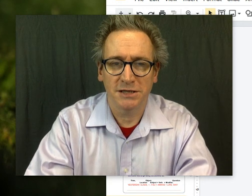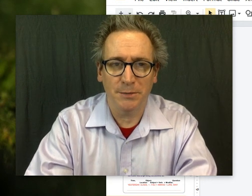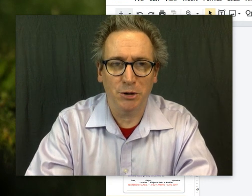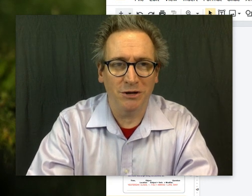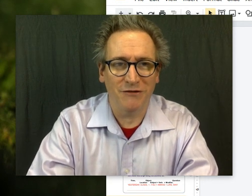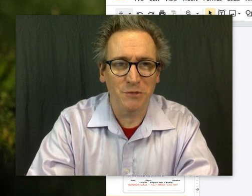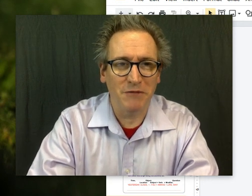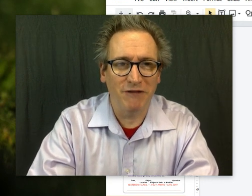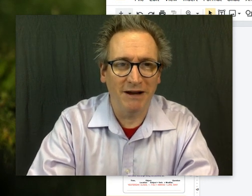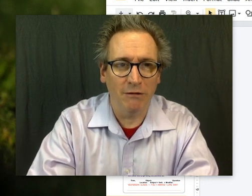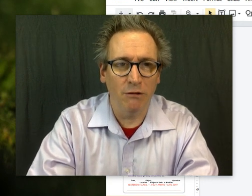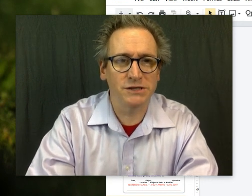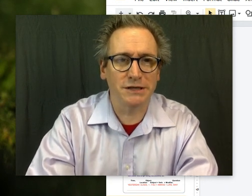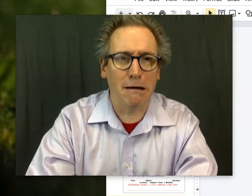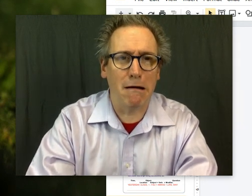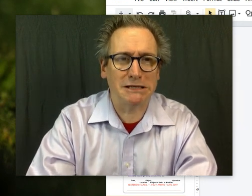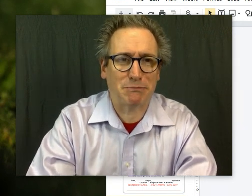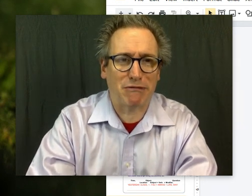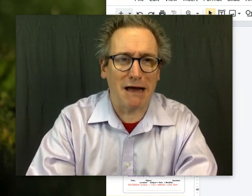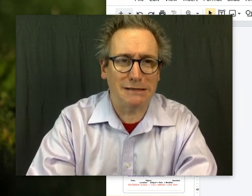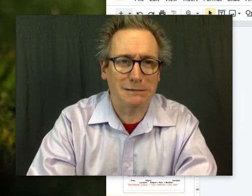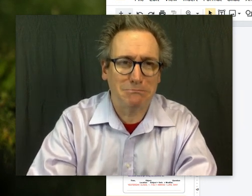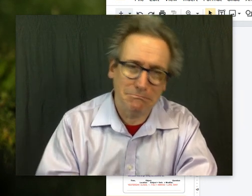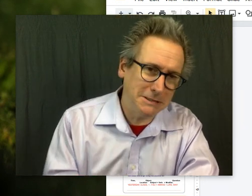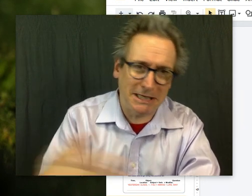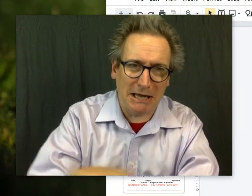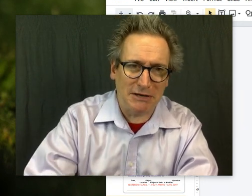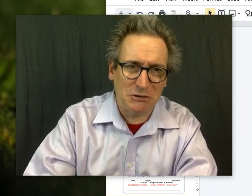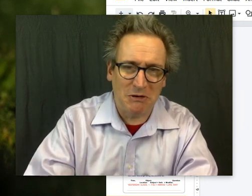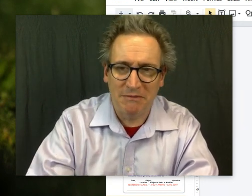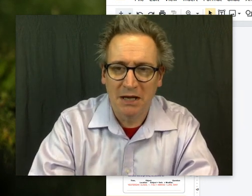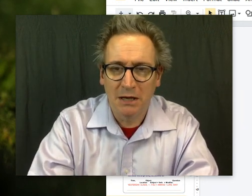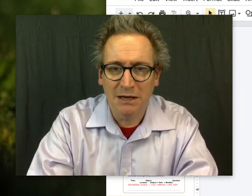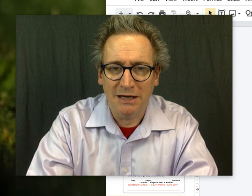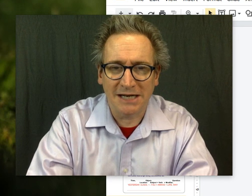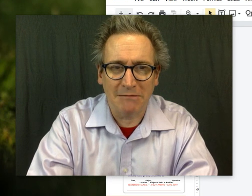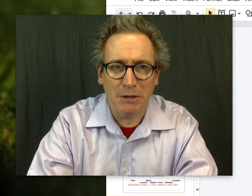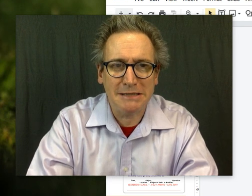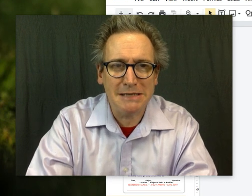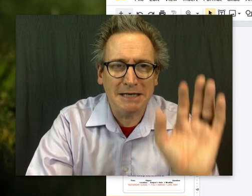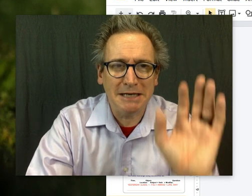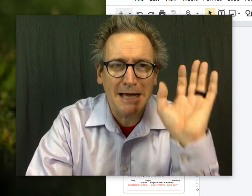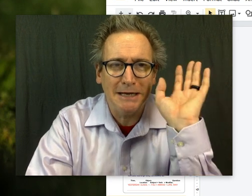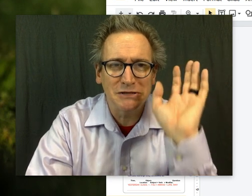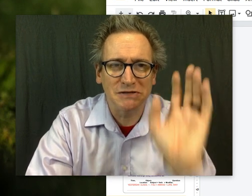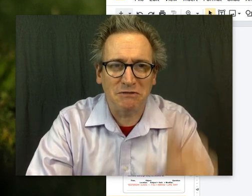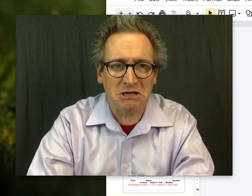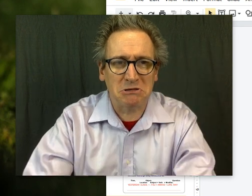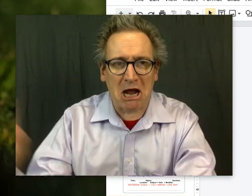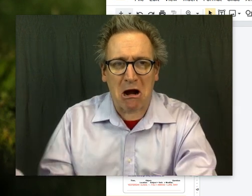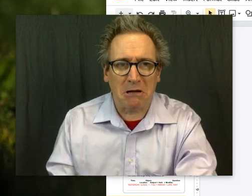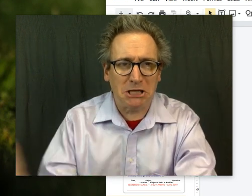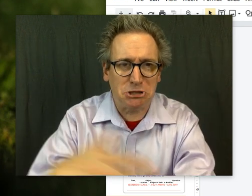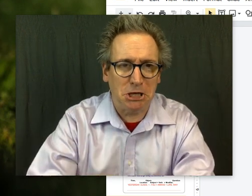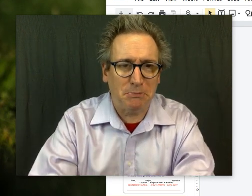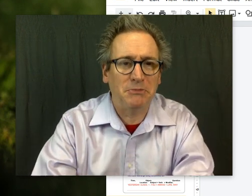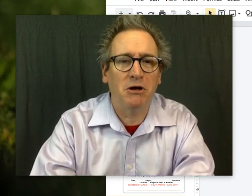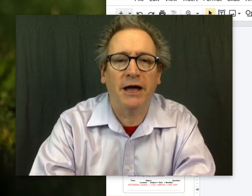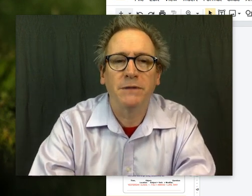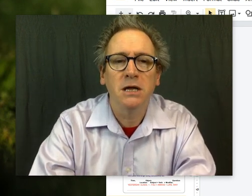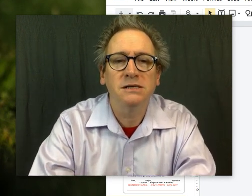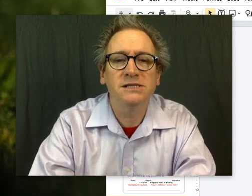It's typical government funding. Who's the lowest price? Give it to them. It's like, but it's not exactly useful. Don't care. It's